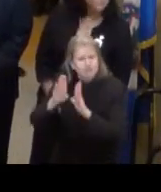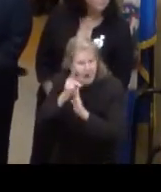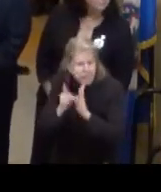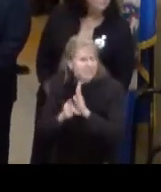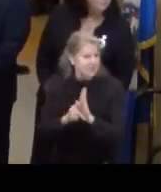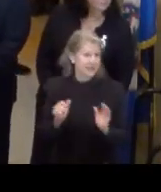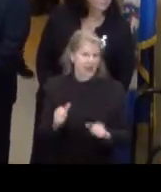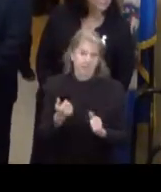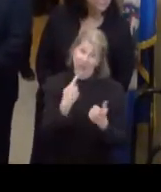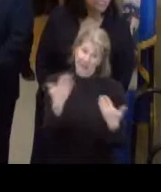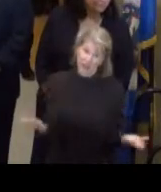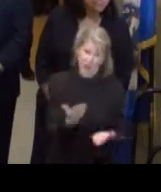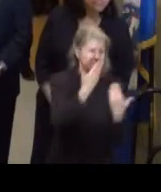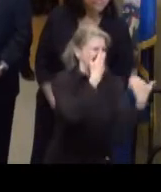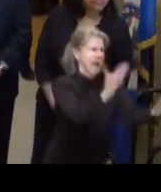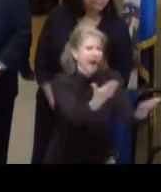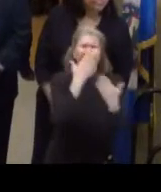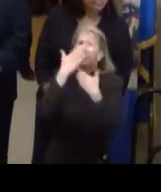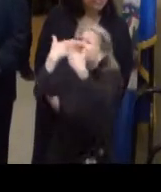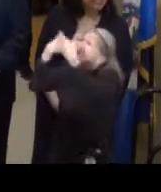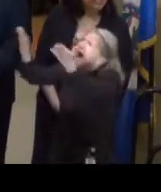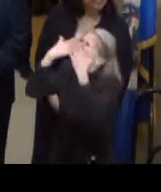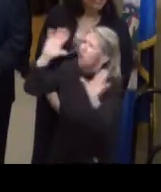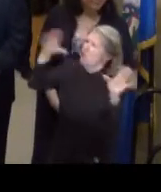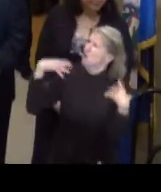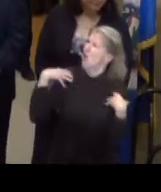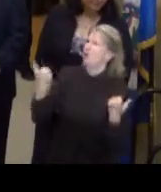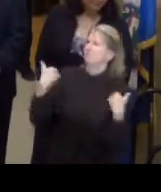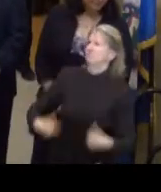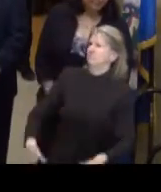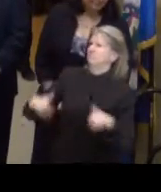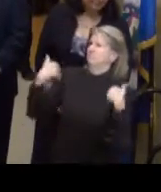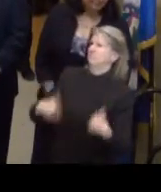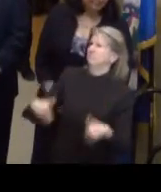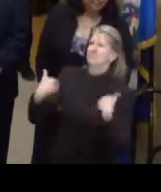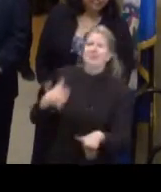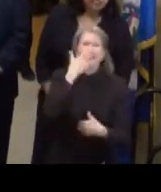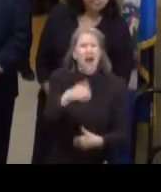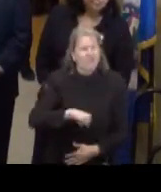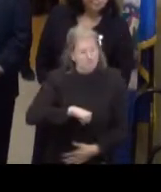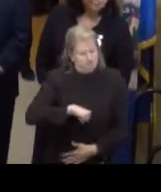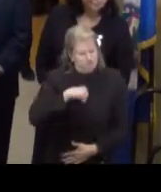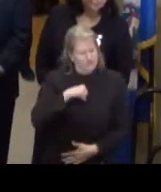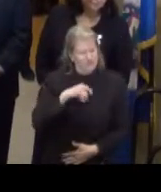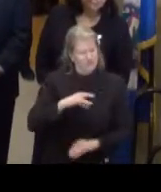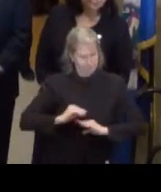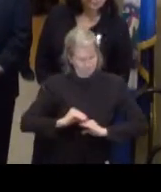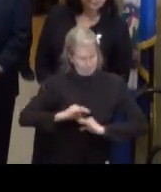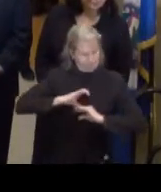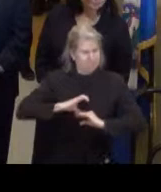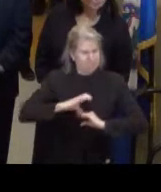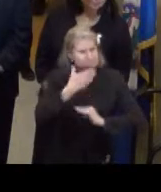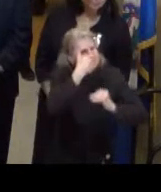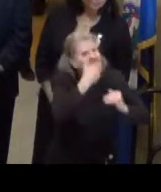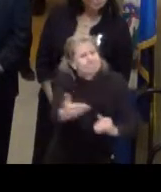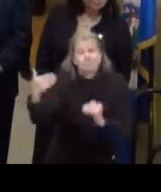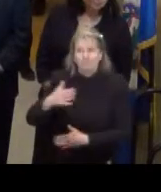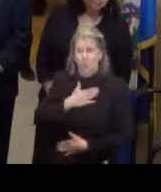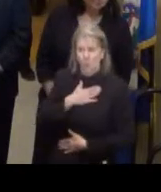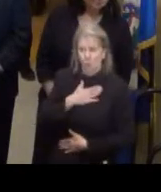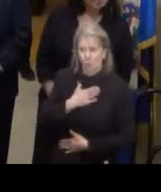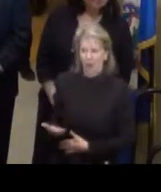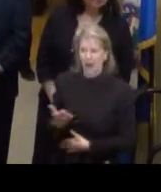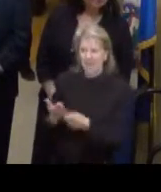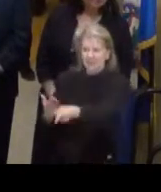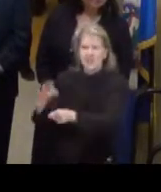you. Thank you for your courage. Thank you for your dignity. Thank you for your willingness to claim